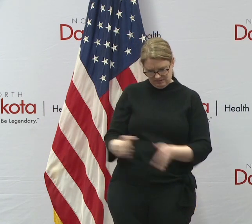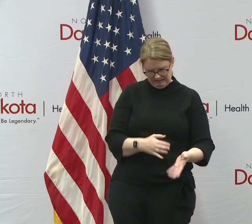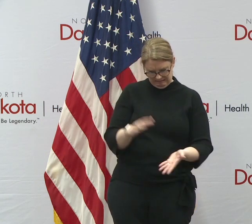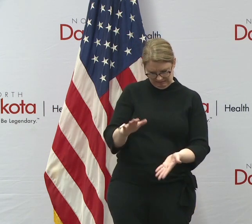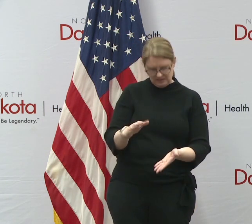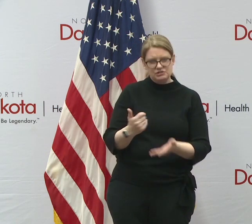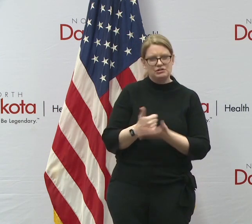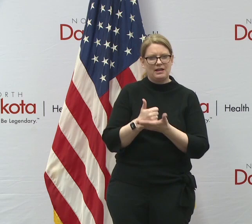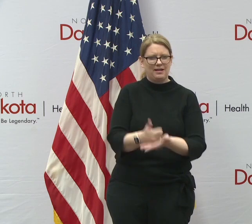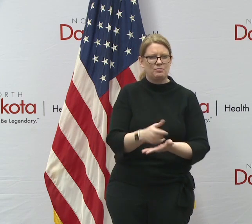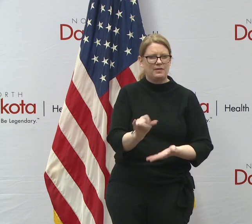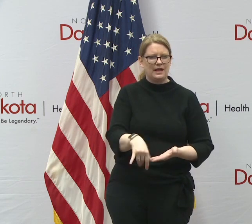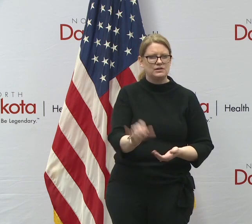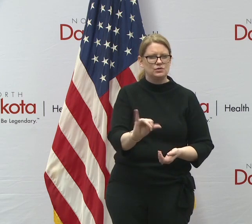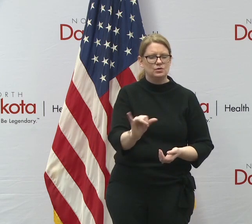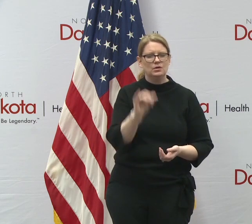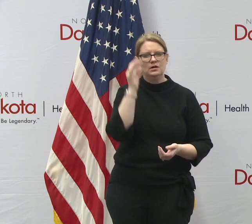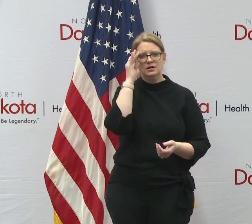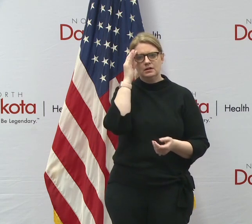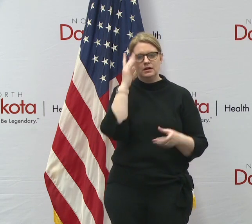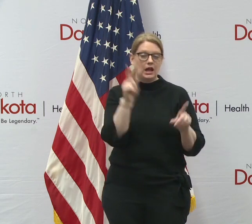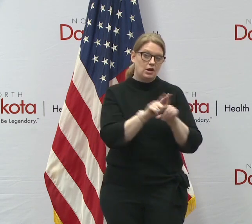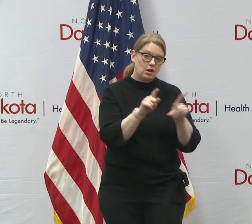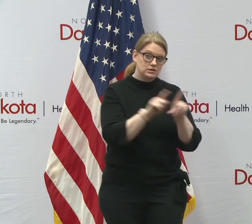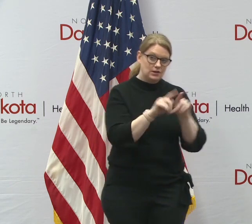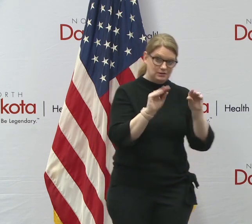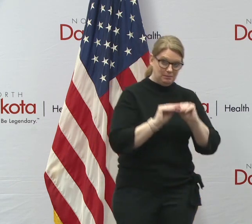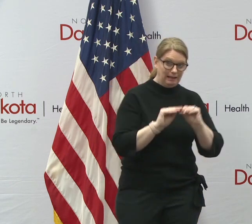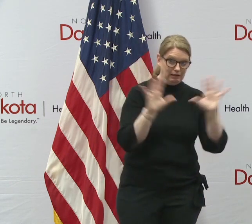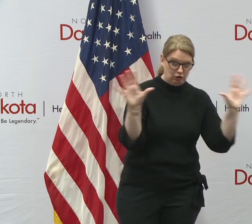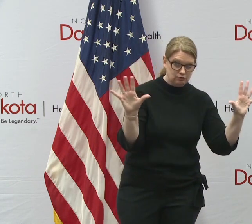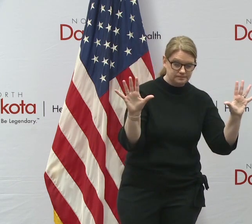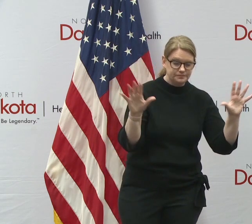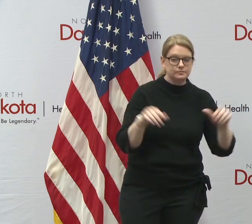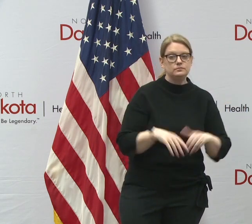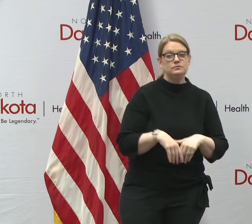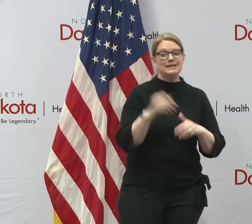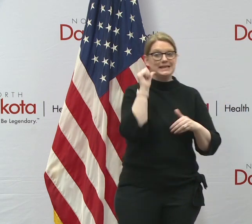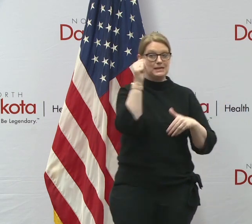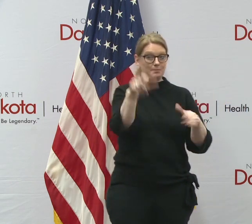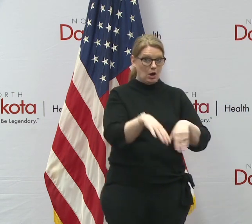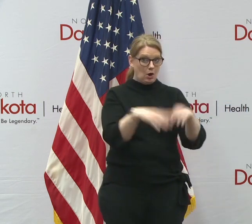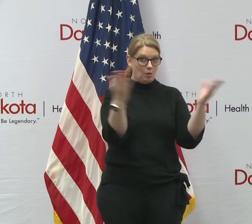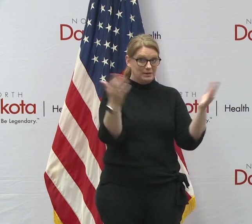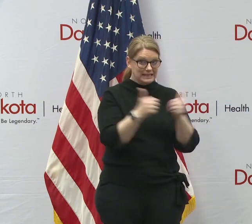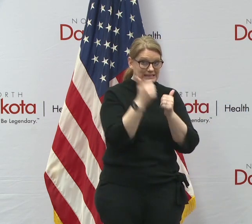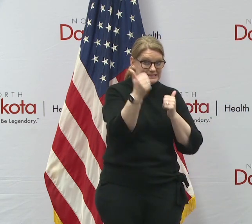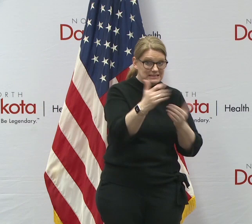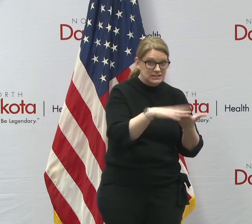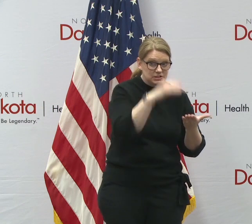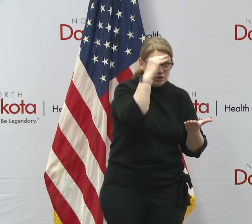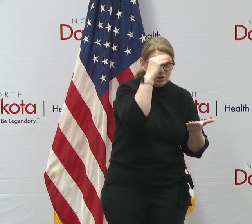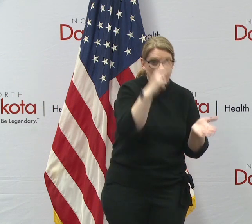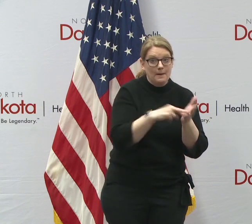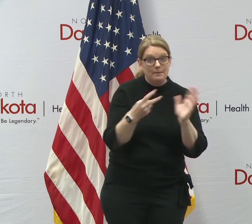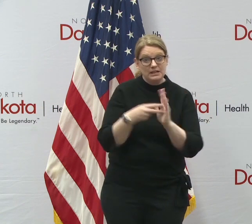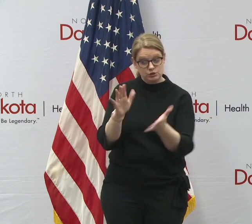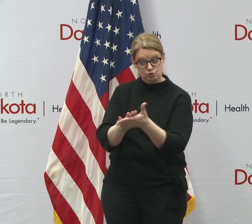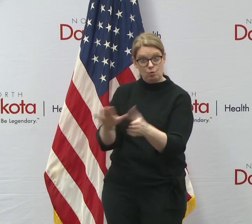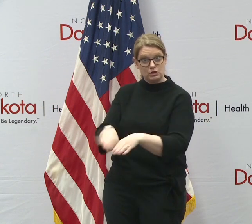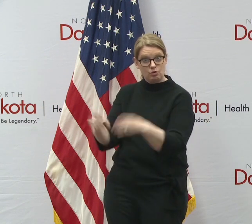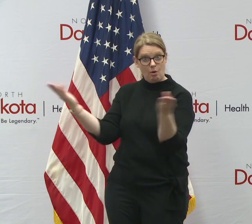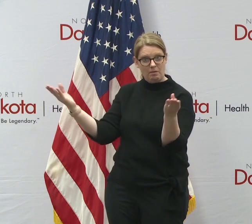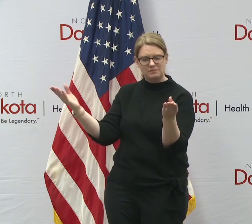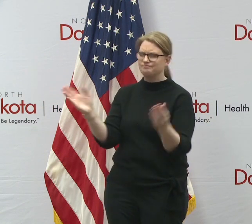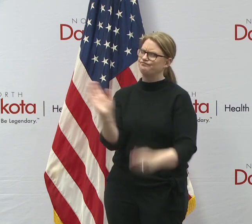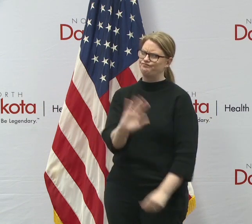submissions. And again, to be clear, while we're opening for distance learning tomorrow, we're not reopening schools for student instruction until further